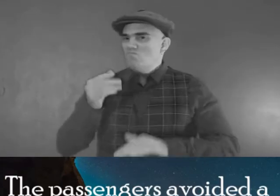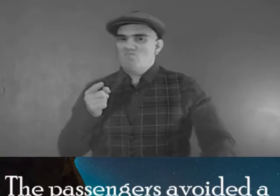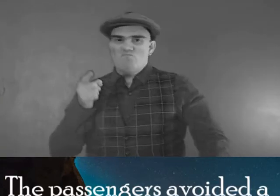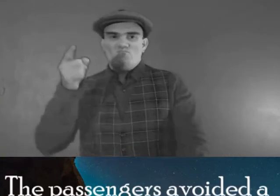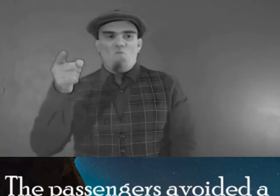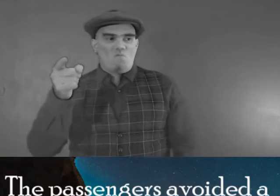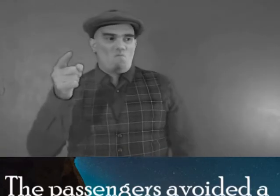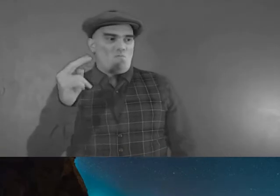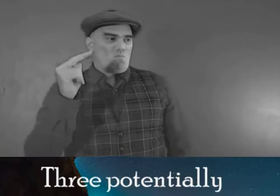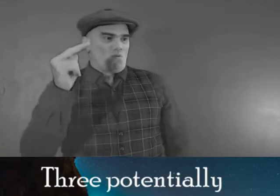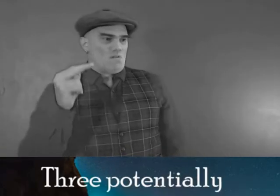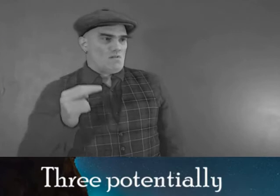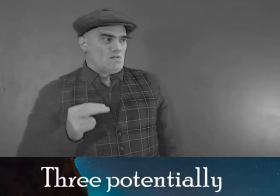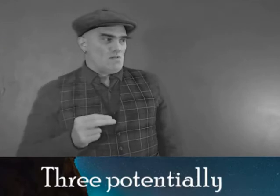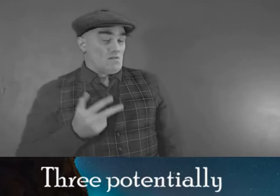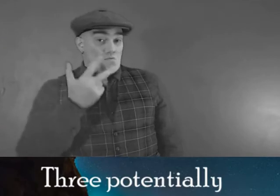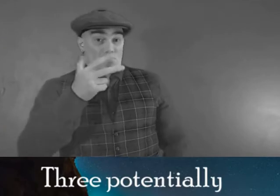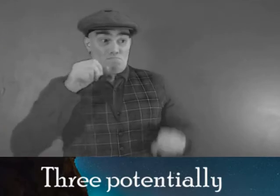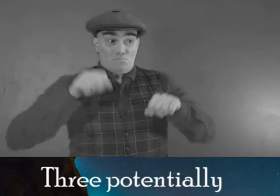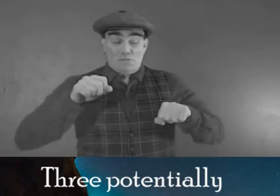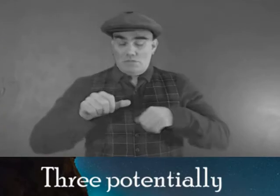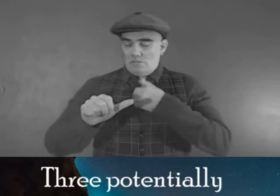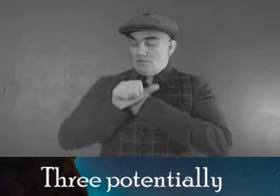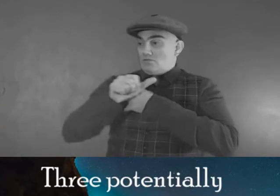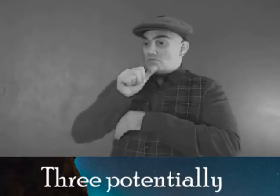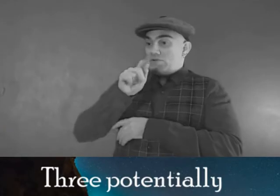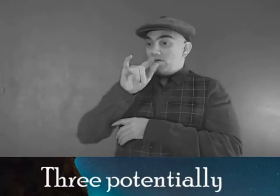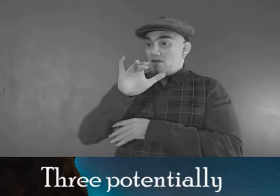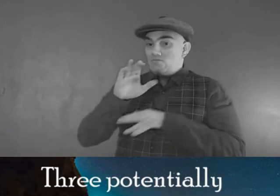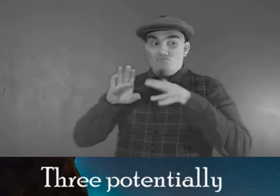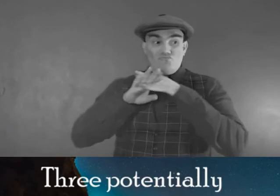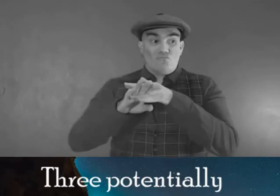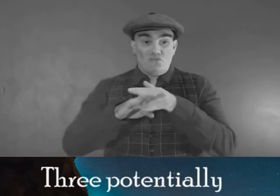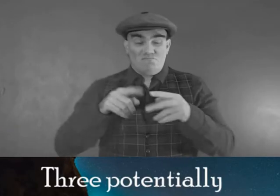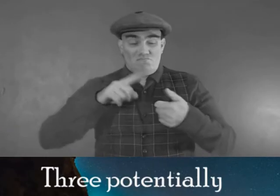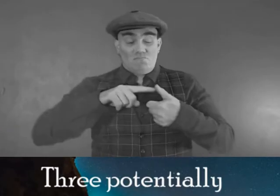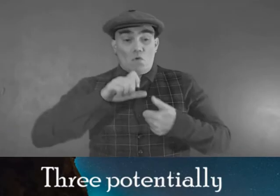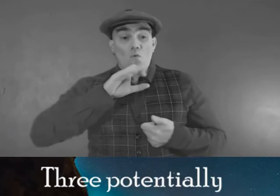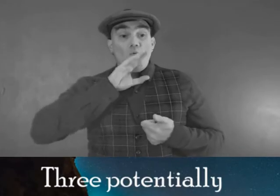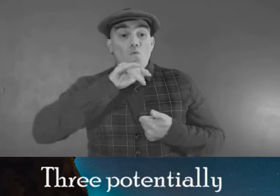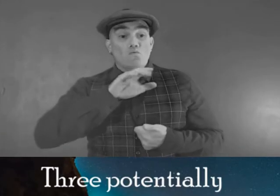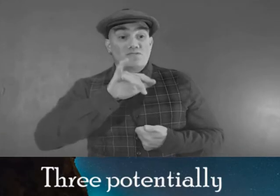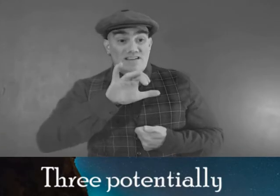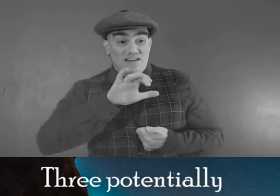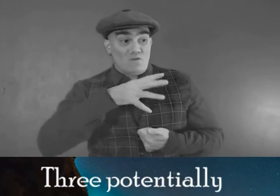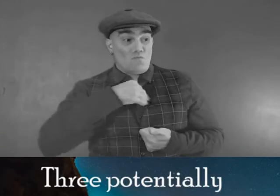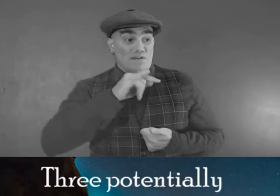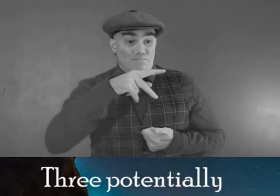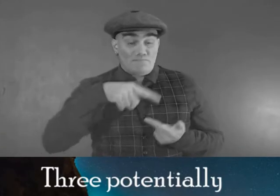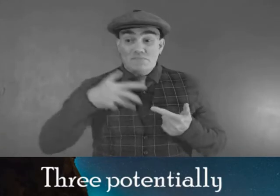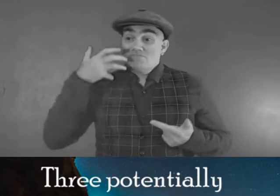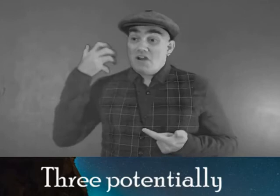and too far. 3 potentially dangerous Atlantic sharks would leave the ocean: a white tip,